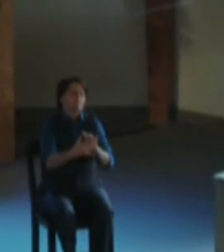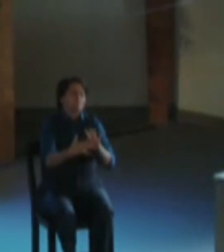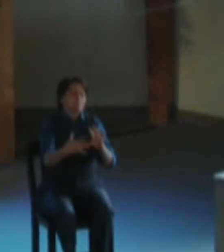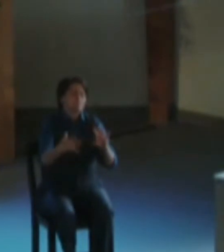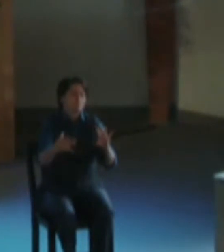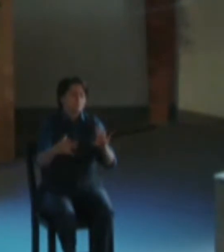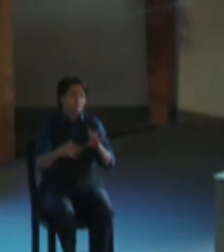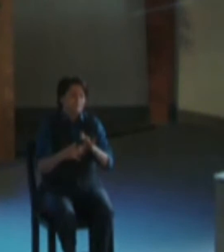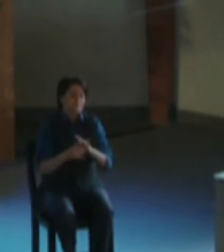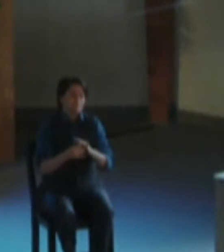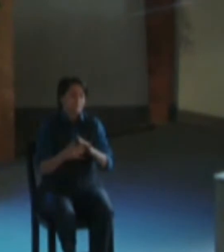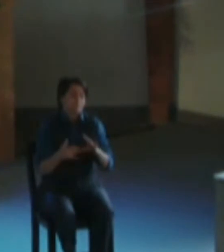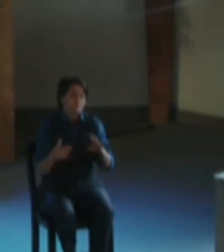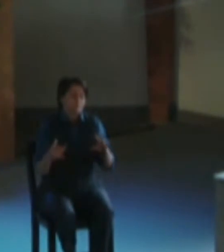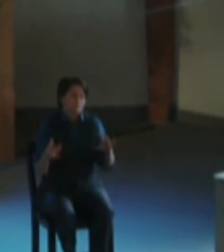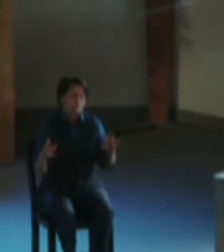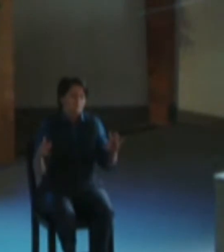releasing any fear,